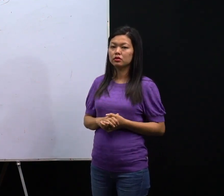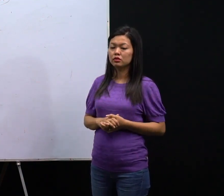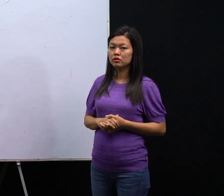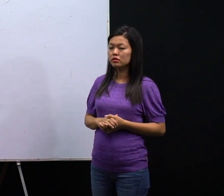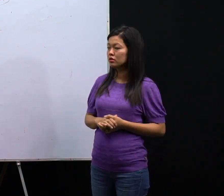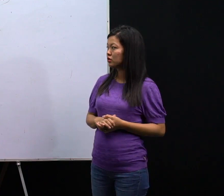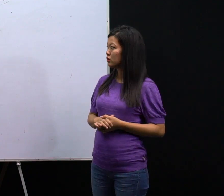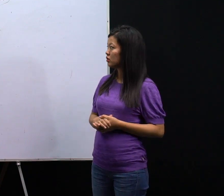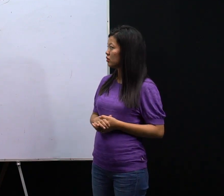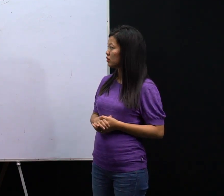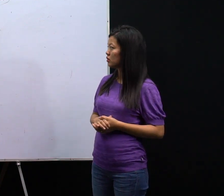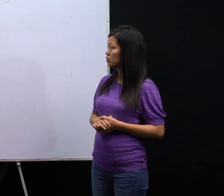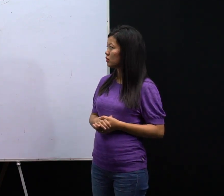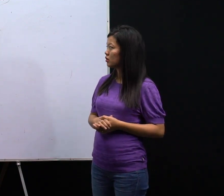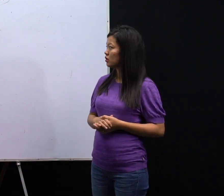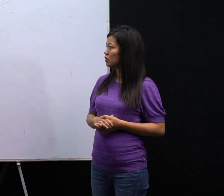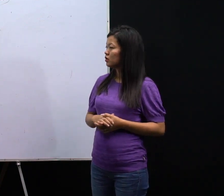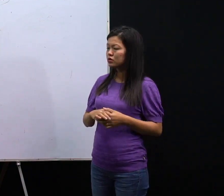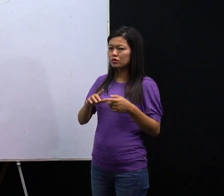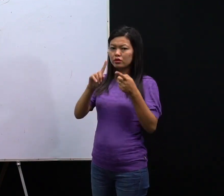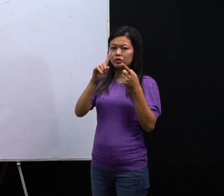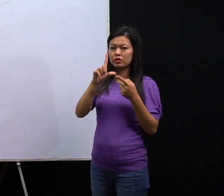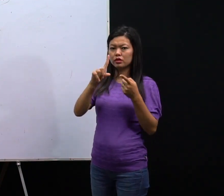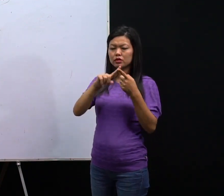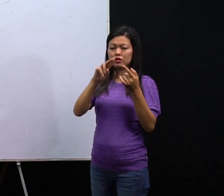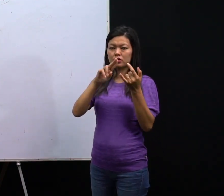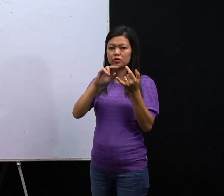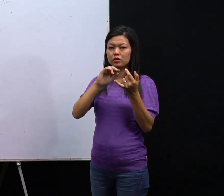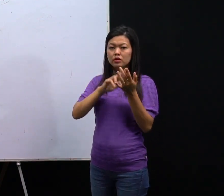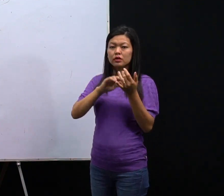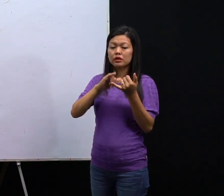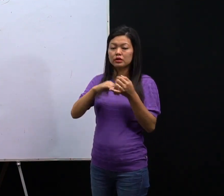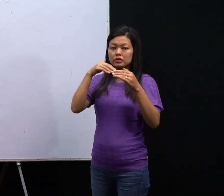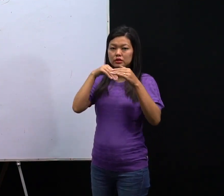before we start this is refraction. Okay, refraction.